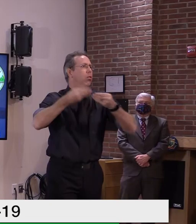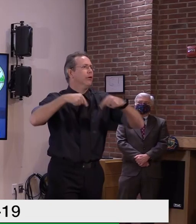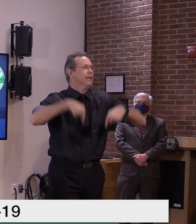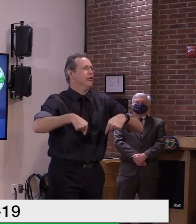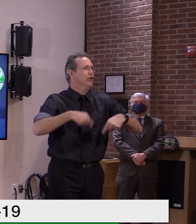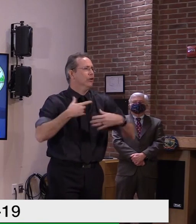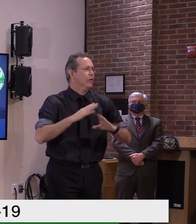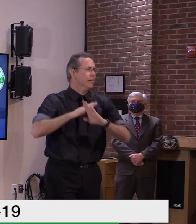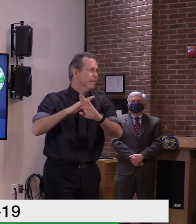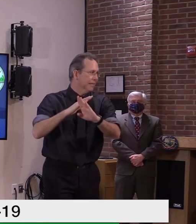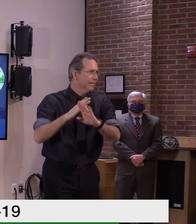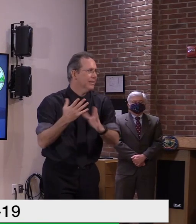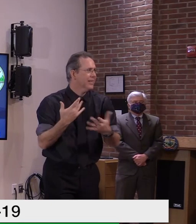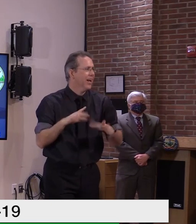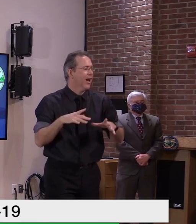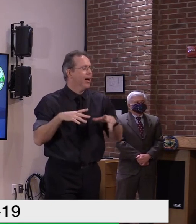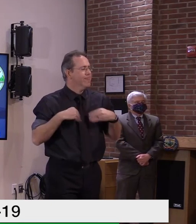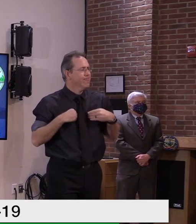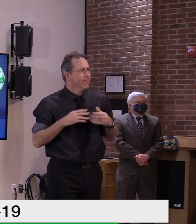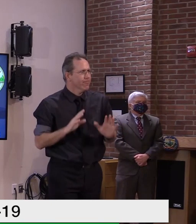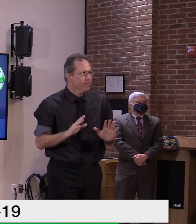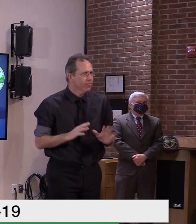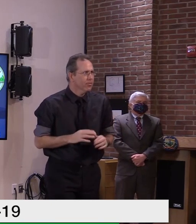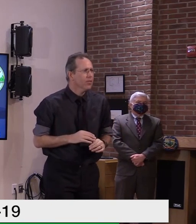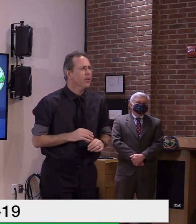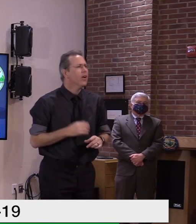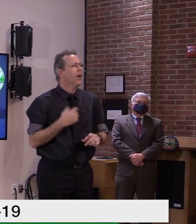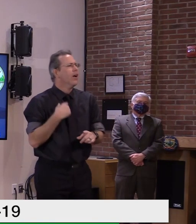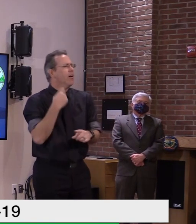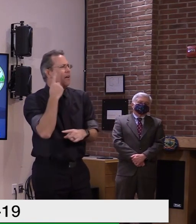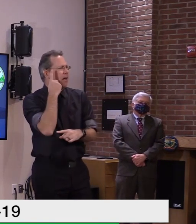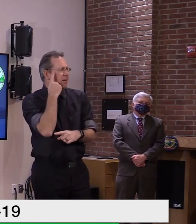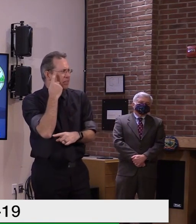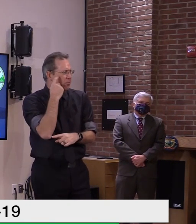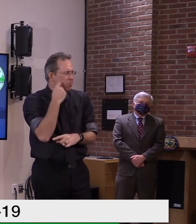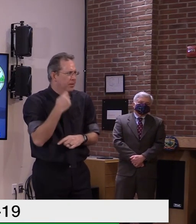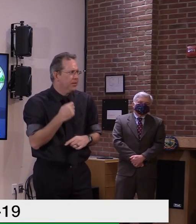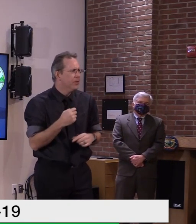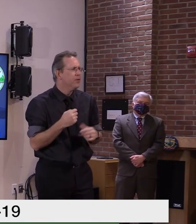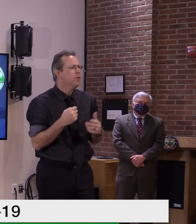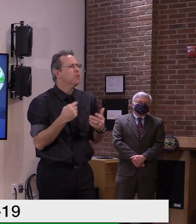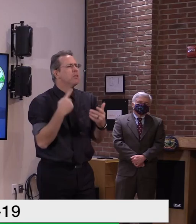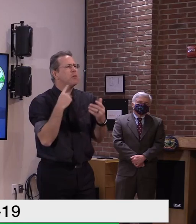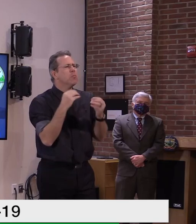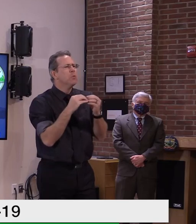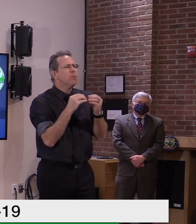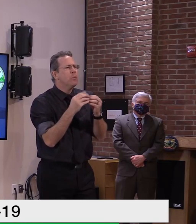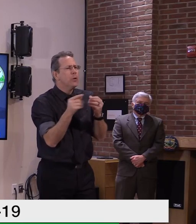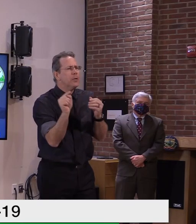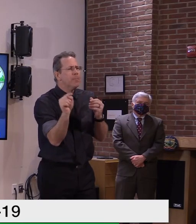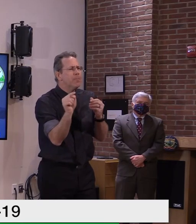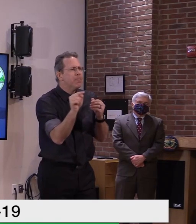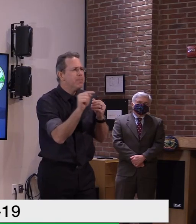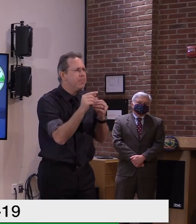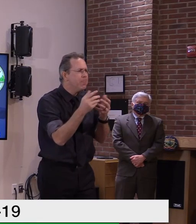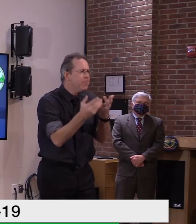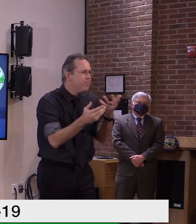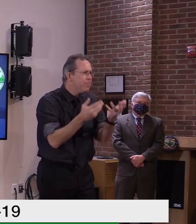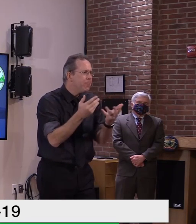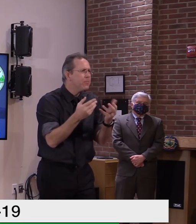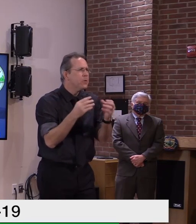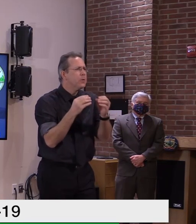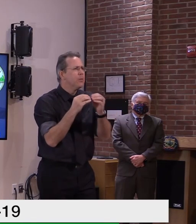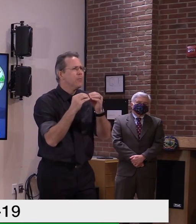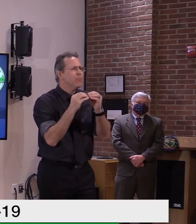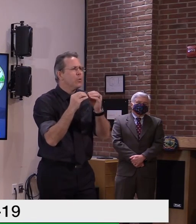And that I think we'll see a lot more sequencing of viruses at the level of the Centers for Disease